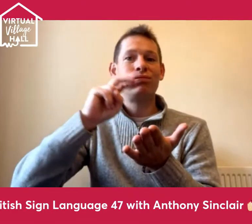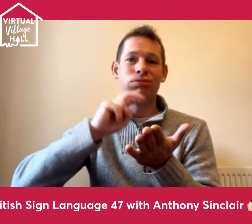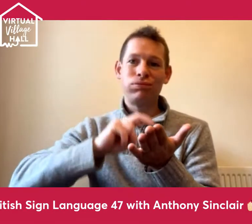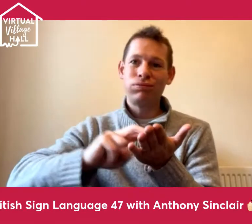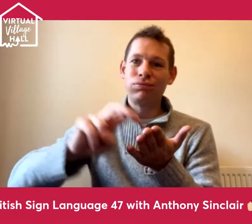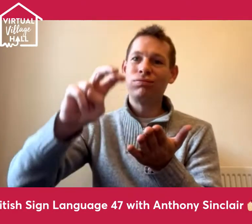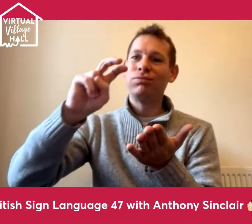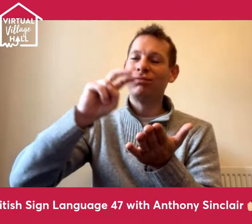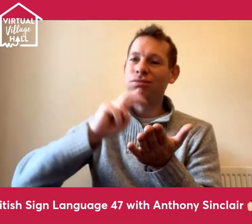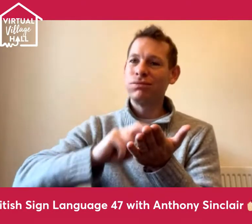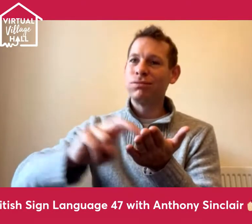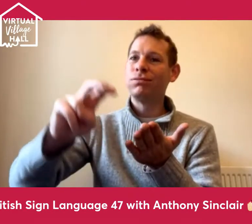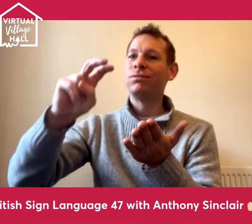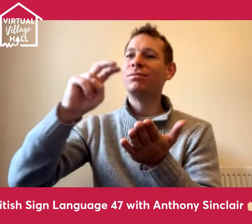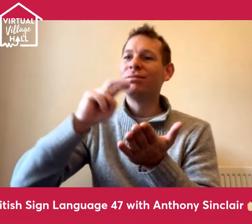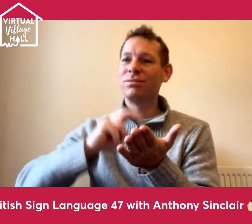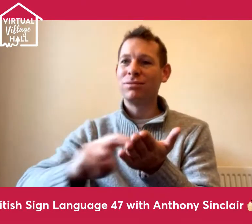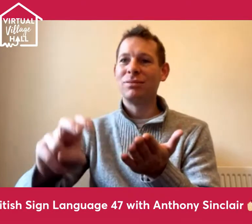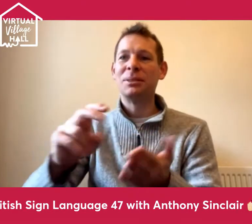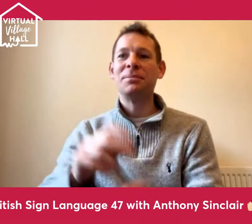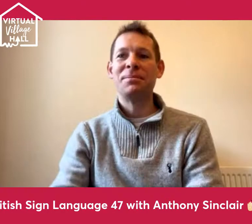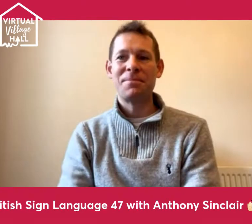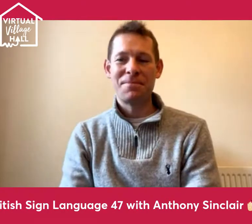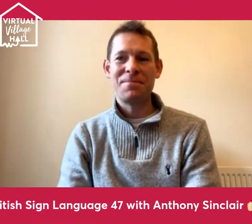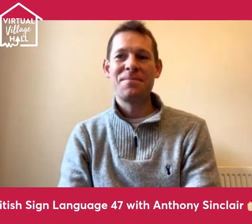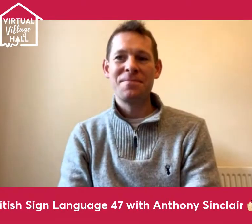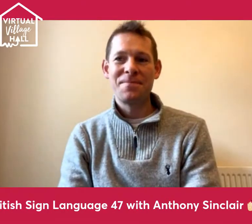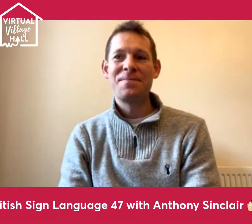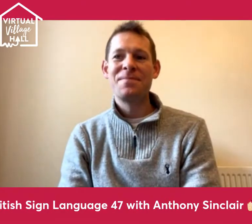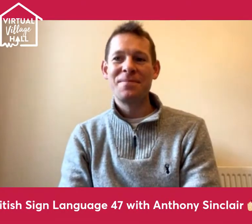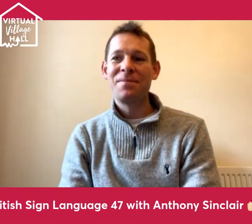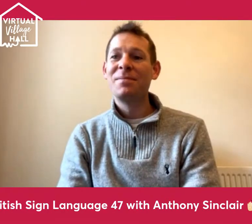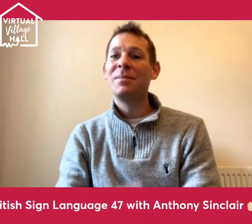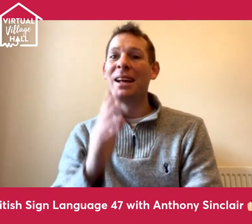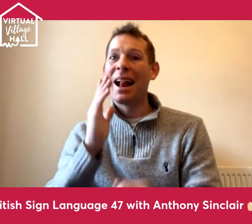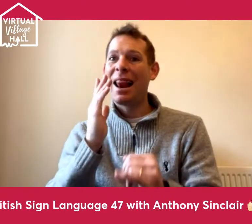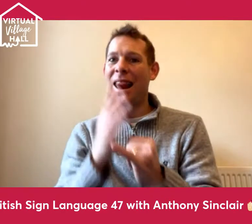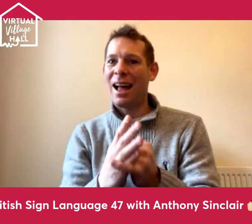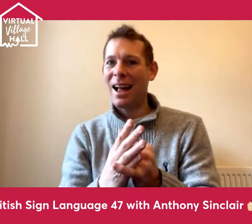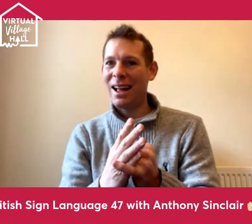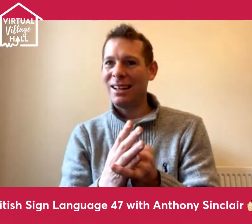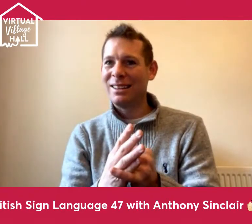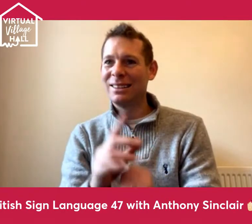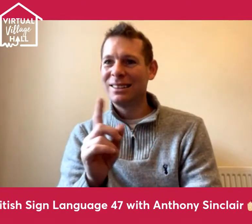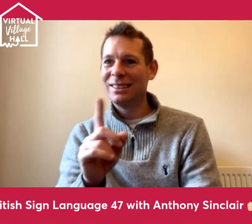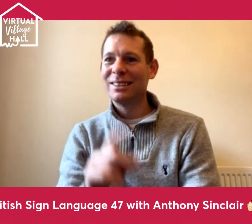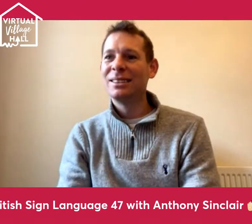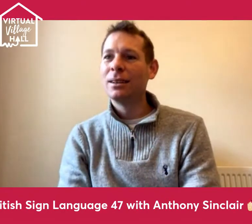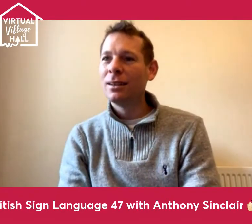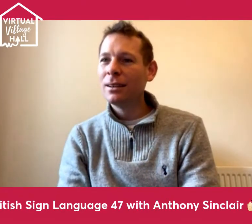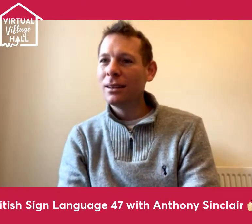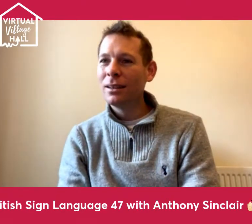walk. So I walk at a nice, steady pace. And the very last